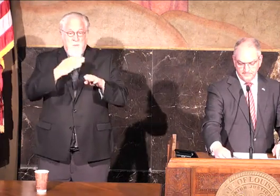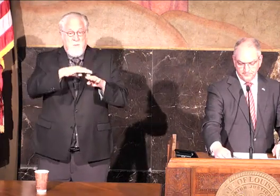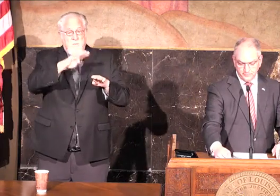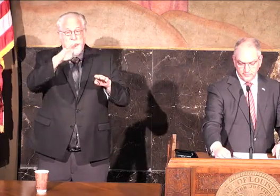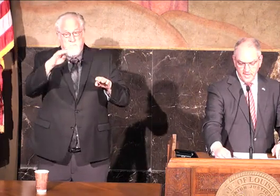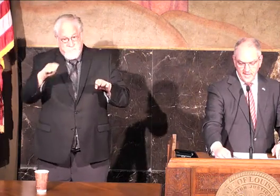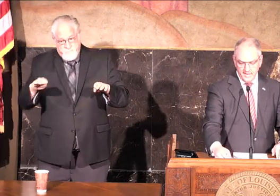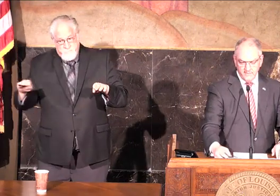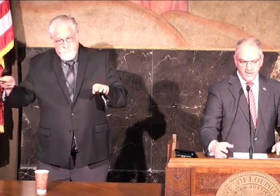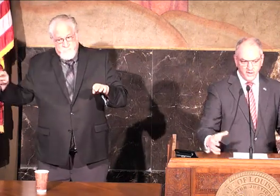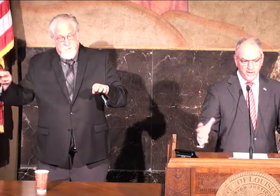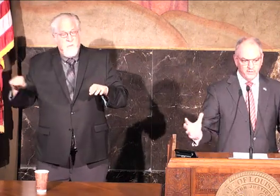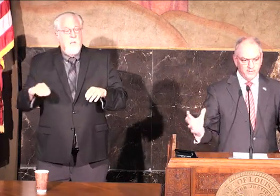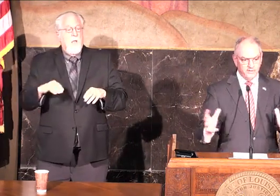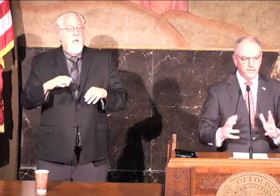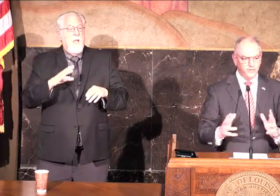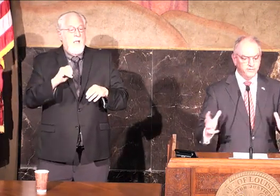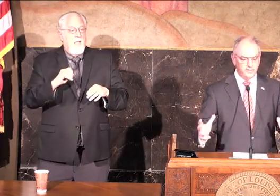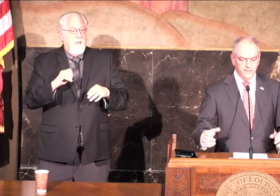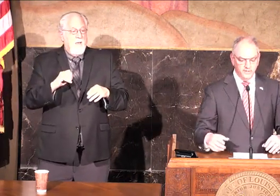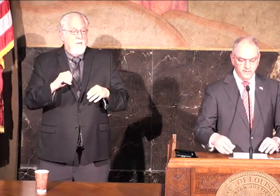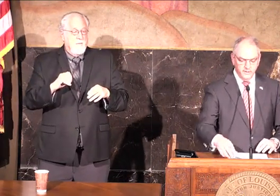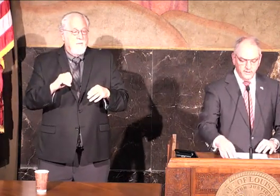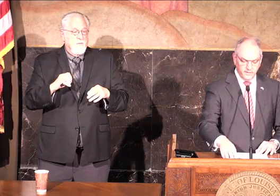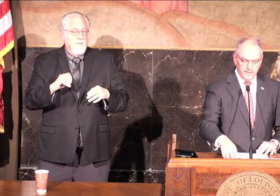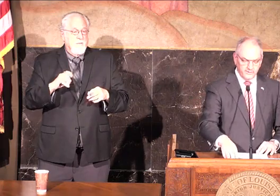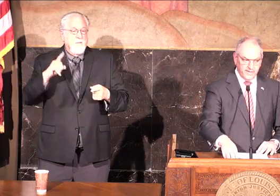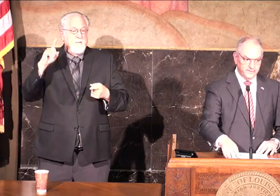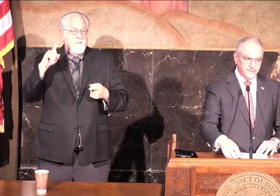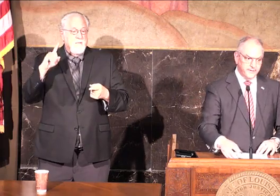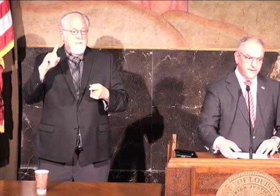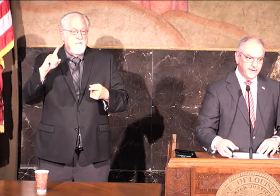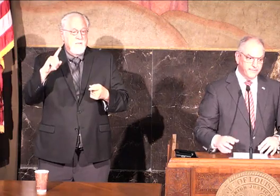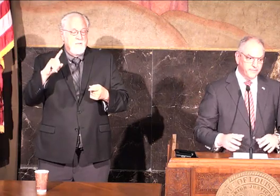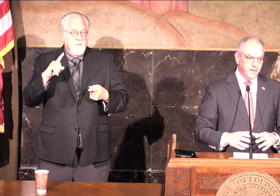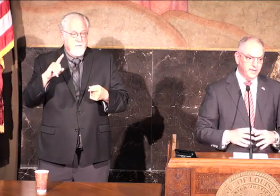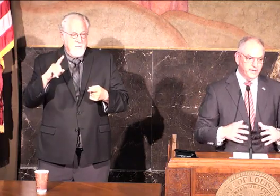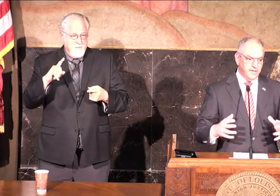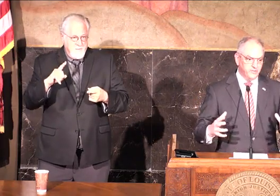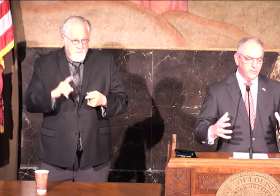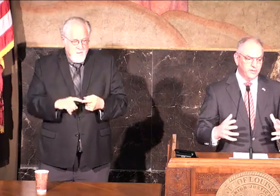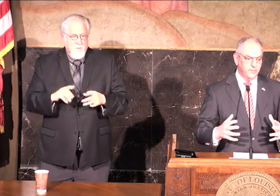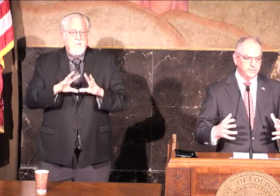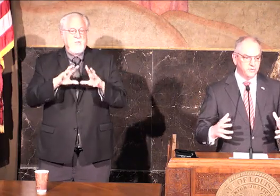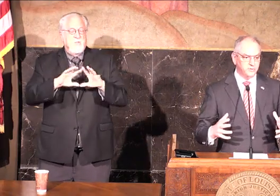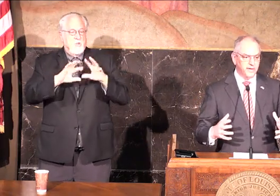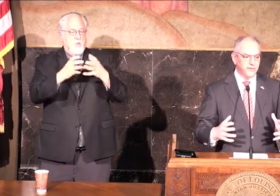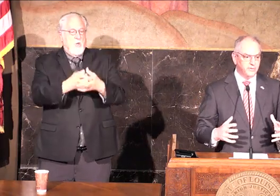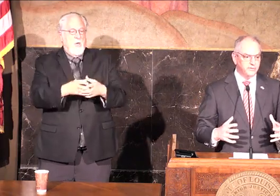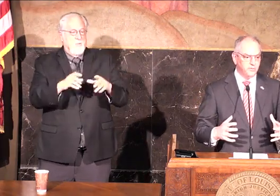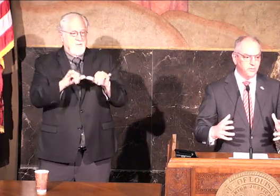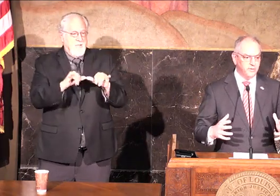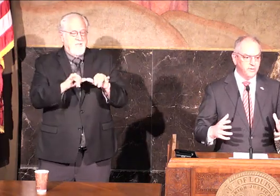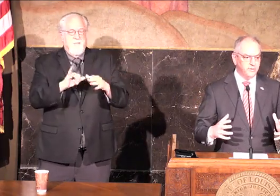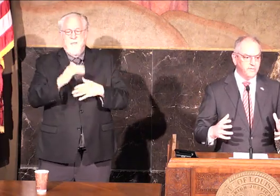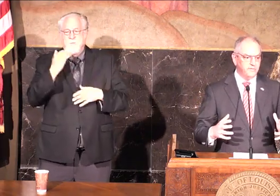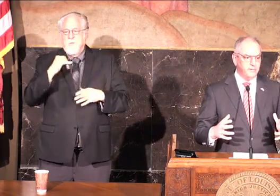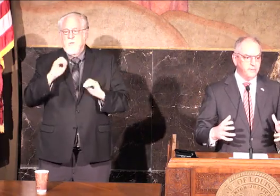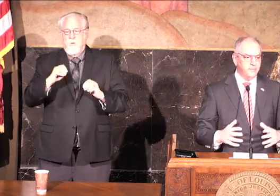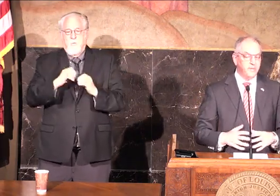again. And then finally, you have to decrease the crowd size. And that's why we're talking about social gatherings, no more